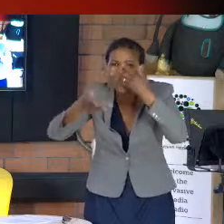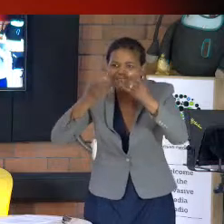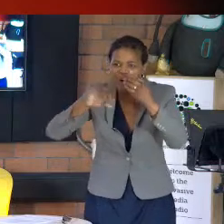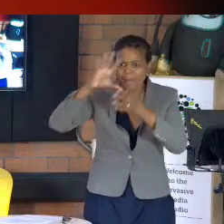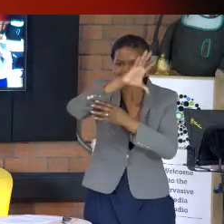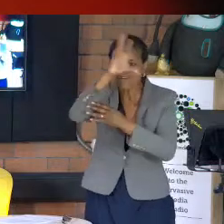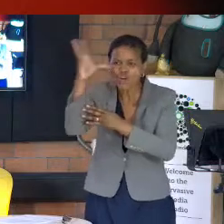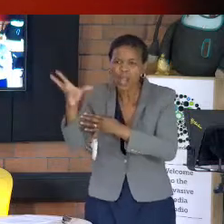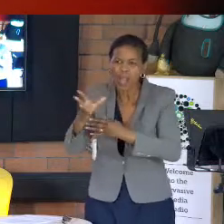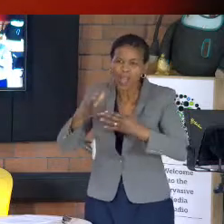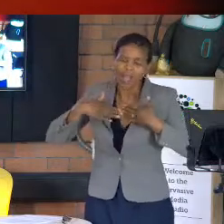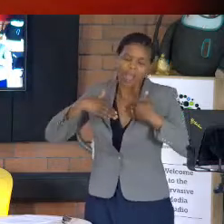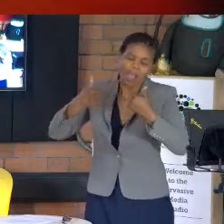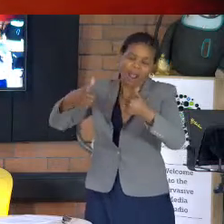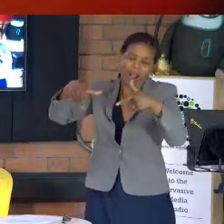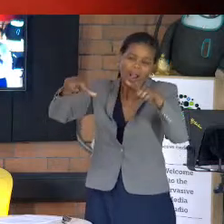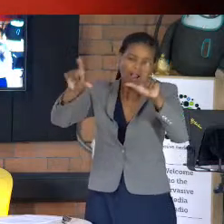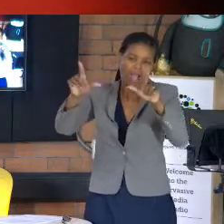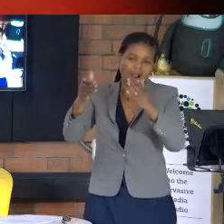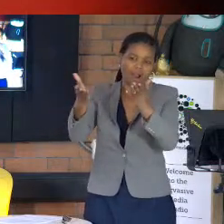well.